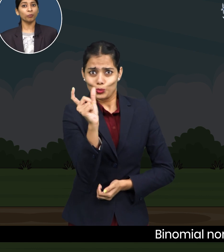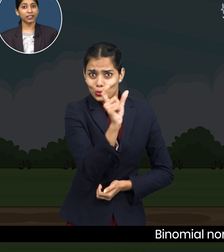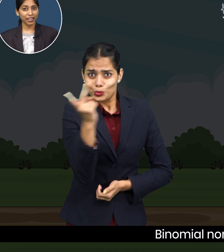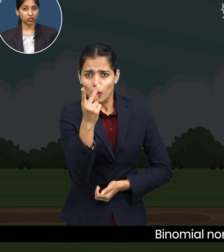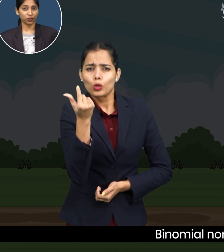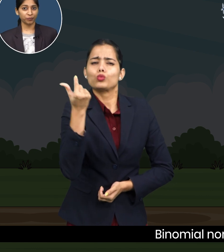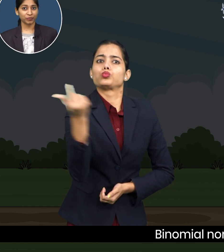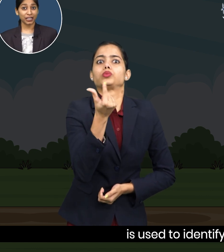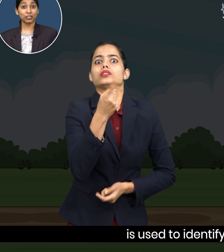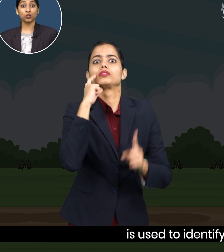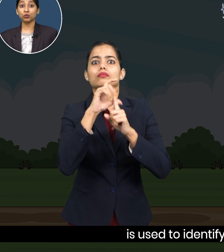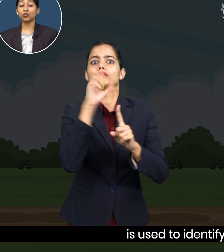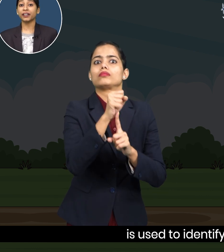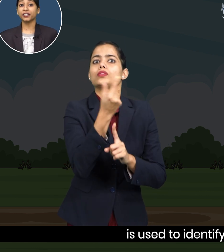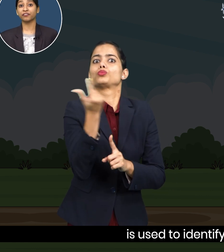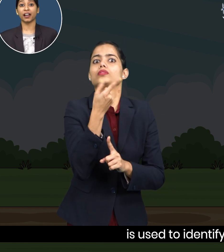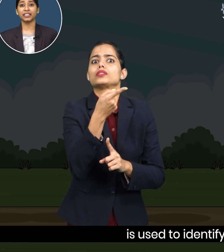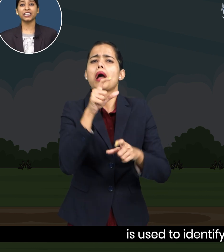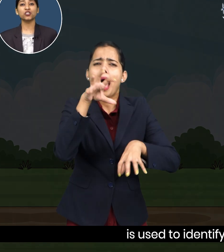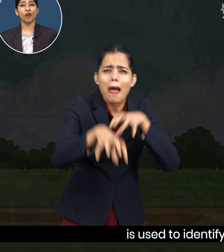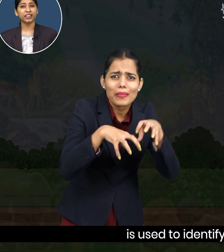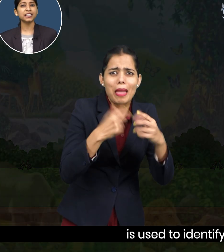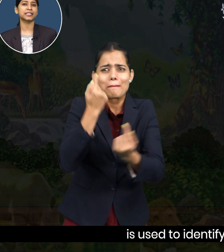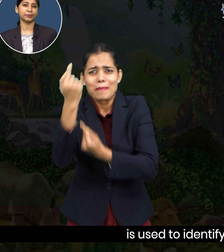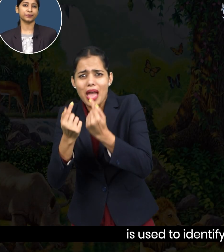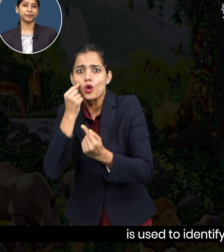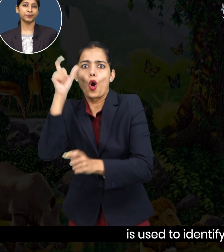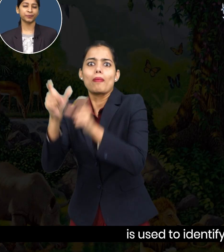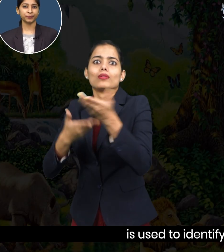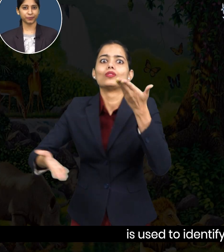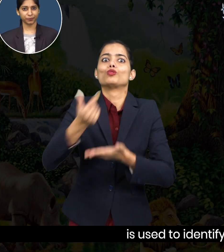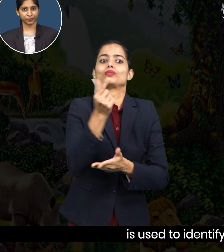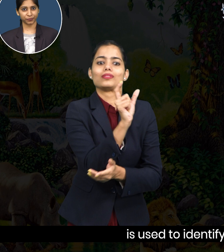Binomial nomenclature is used to identify each organism.